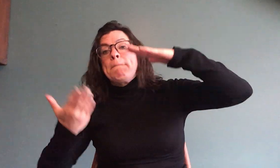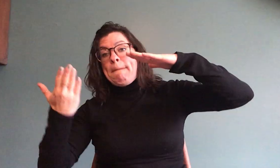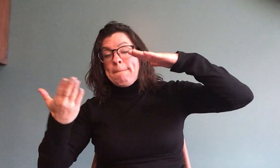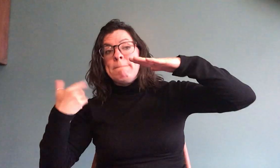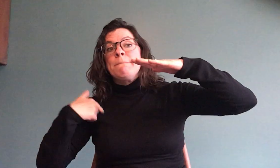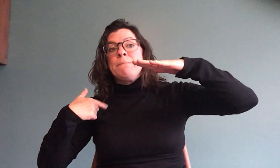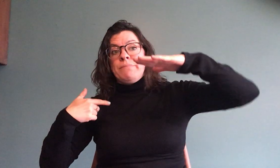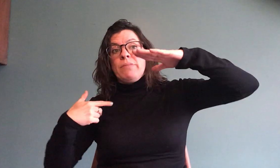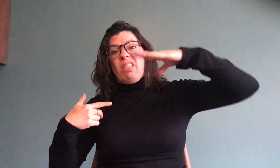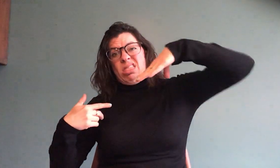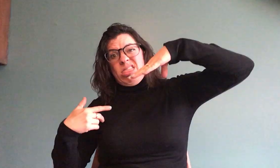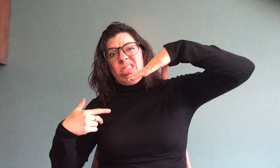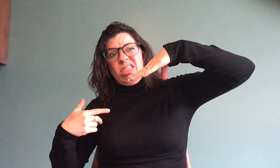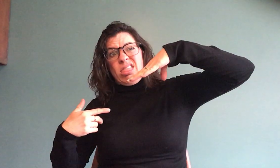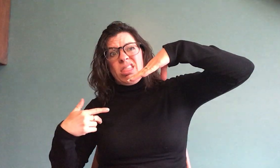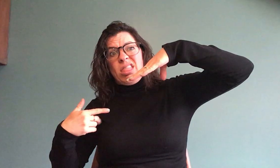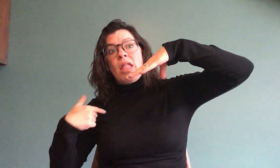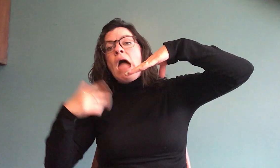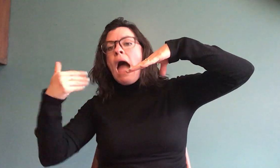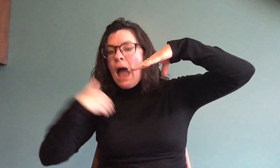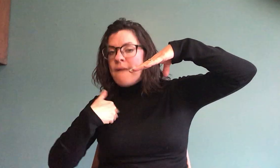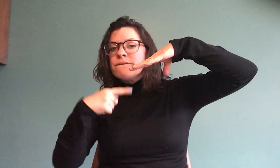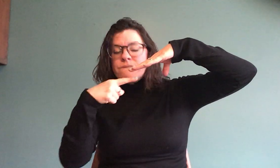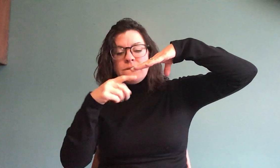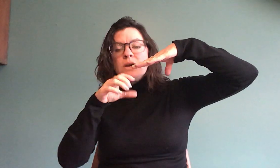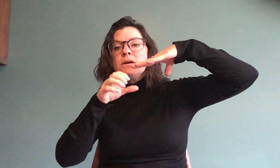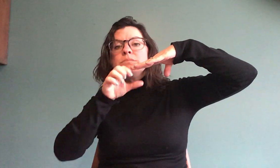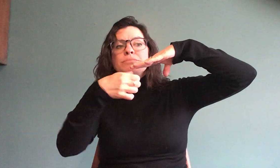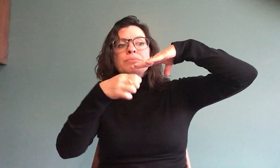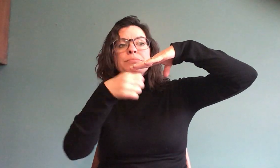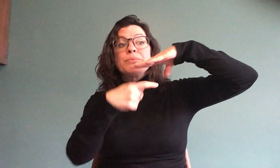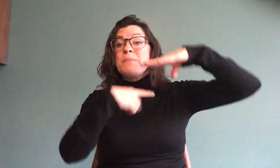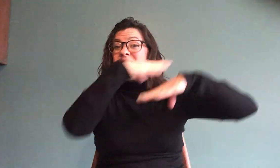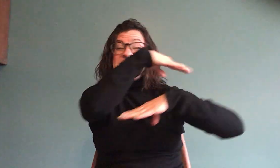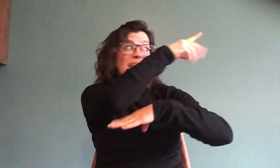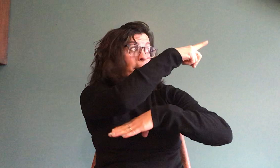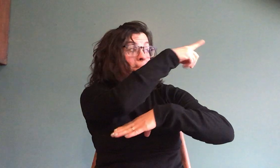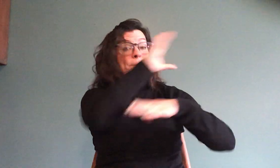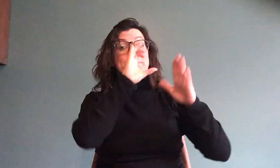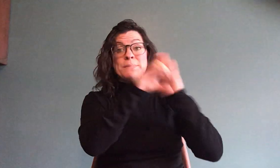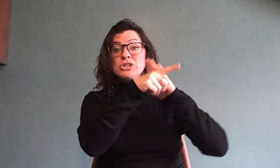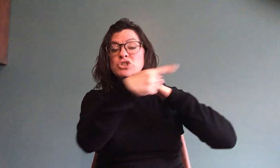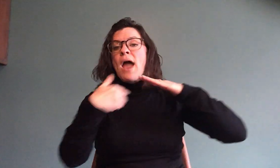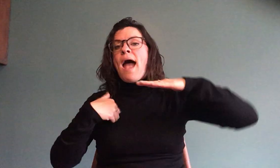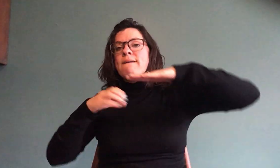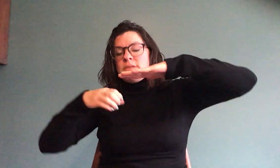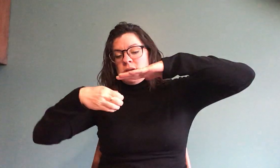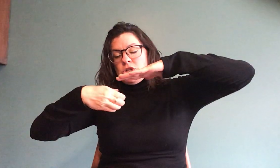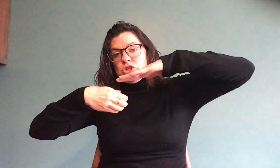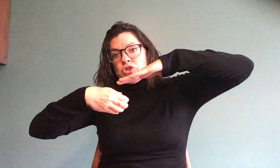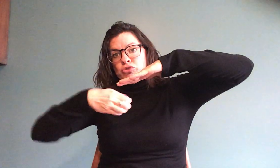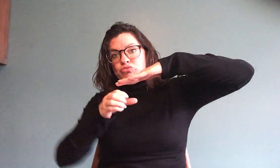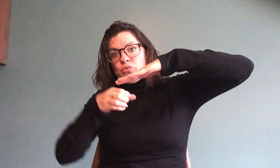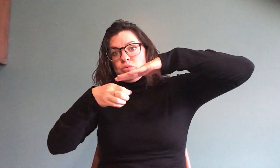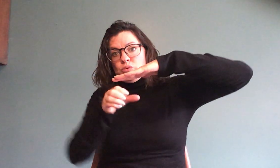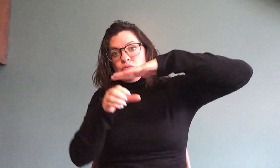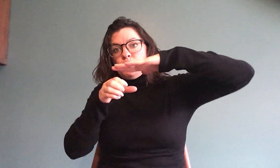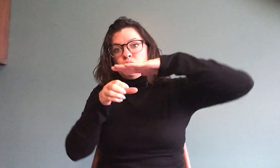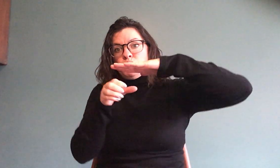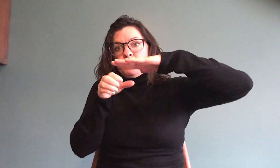a little more than the other sides. All right? Whereas when you have the wheels are all in place, so you have to work